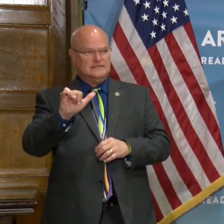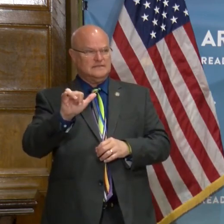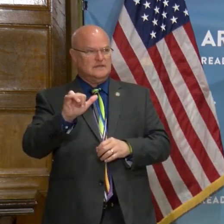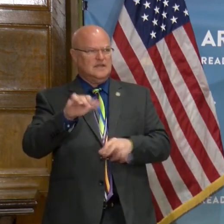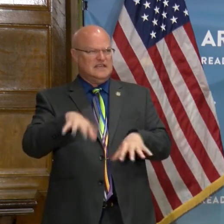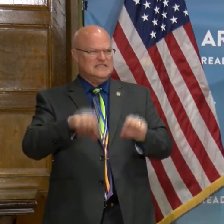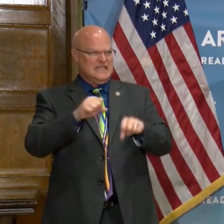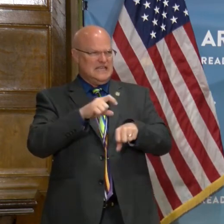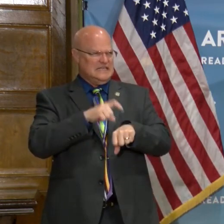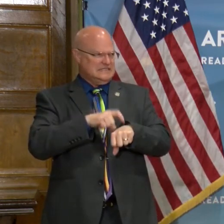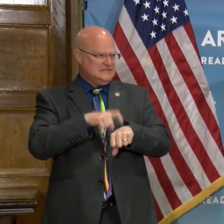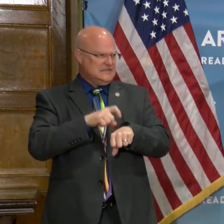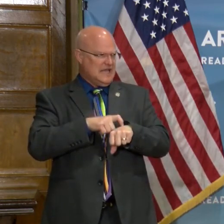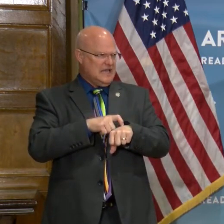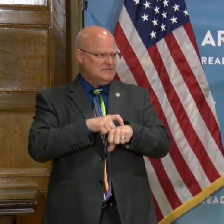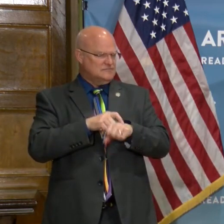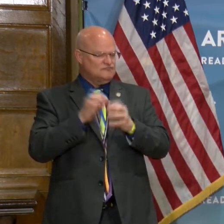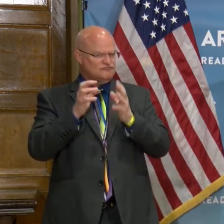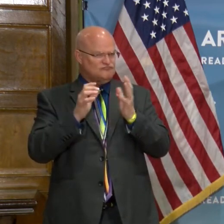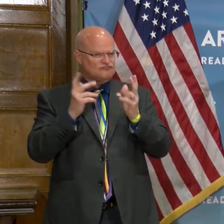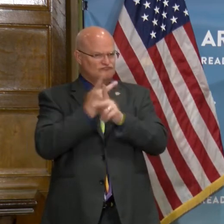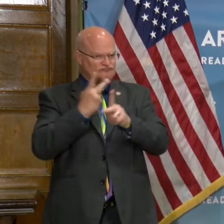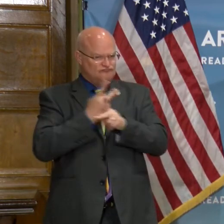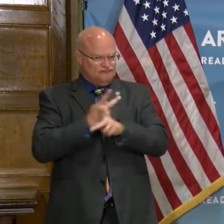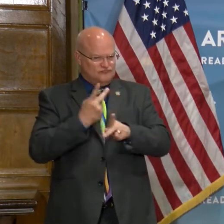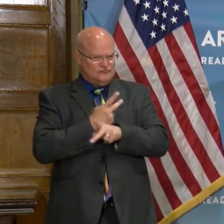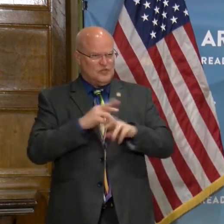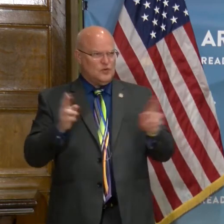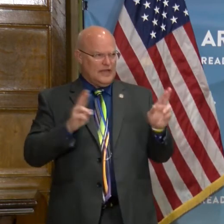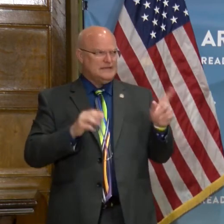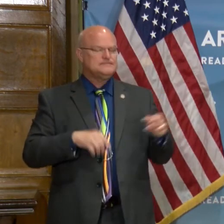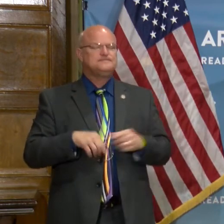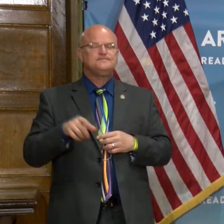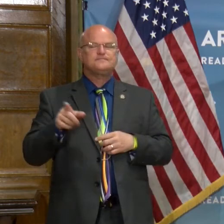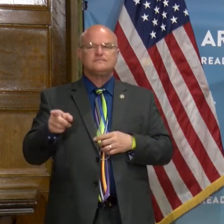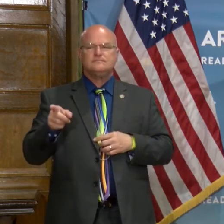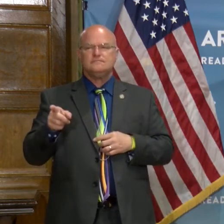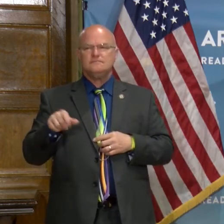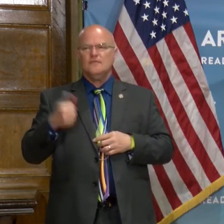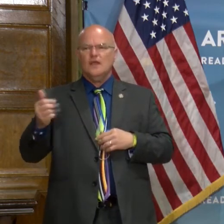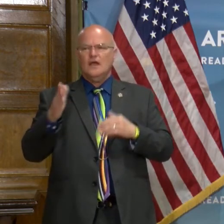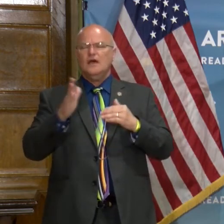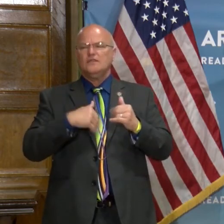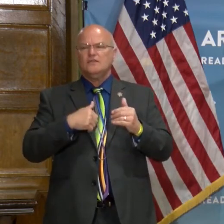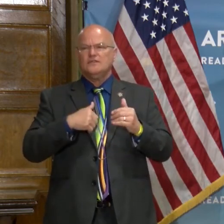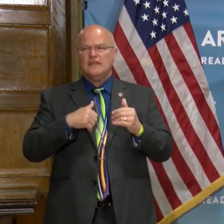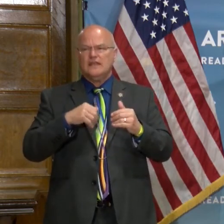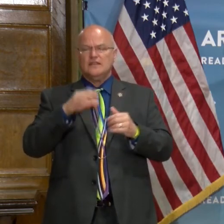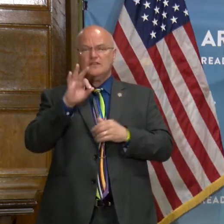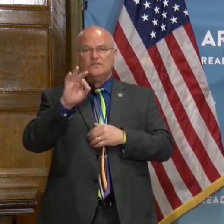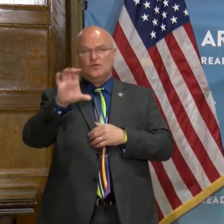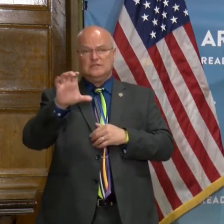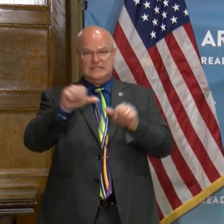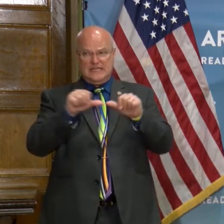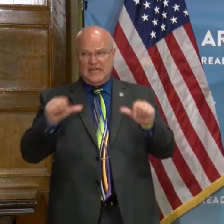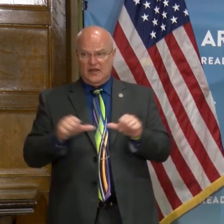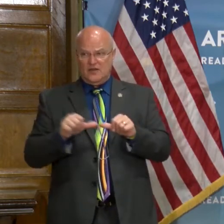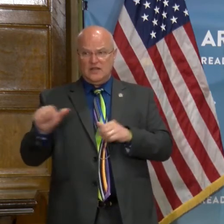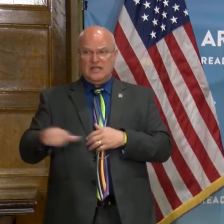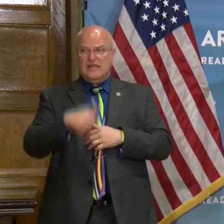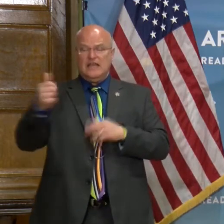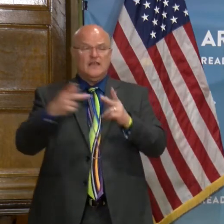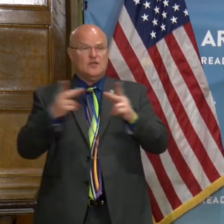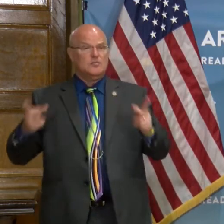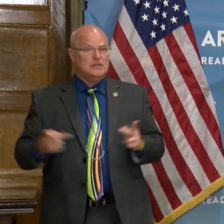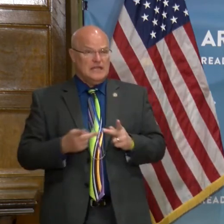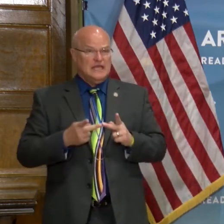probably take some compilation to get that ready. Yes? Other than the four-city area, are there any other